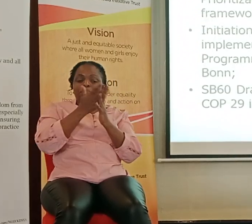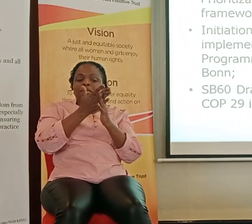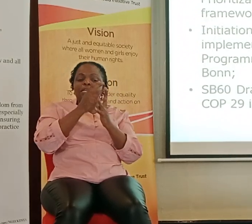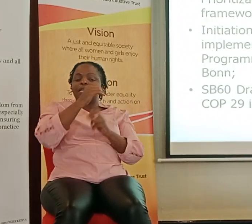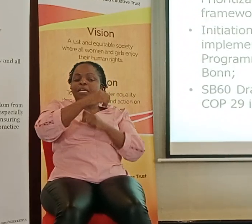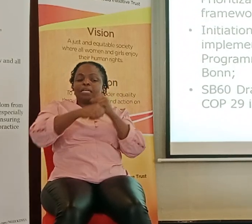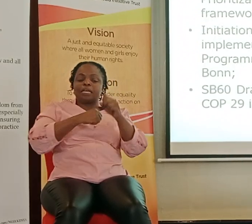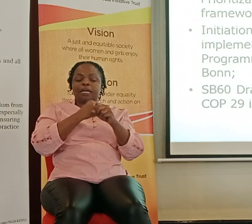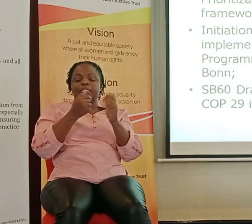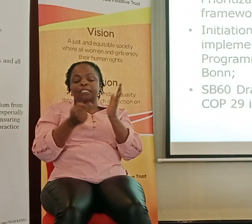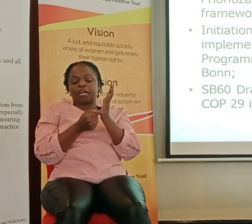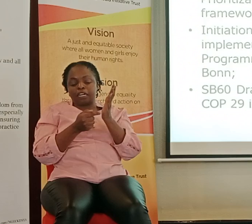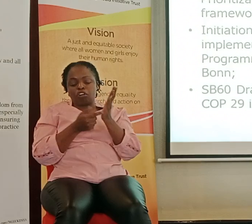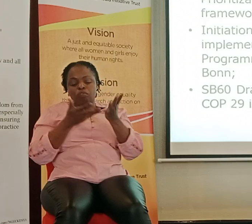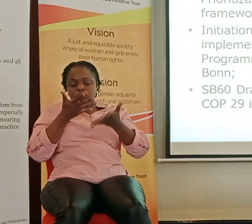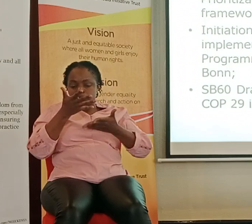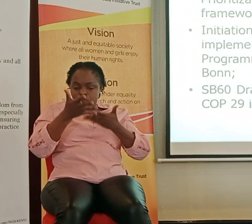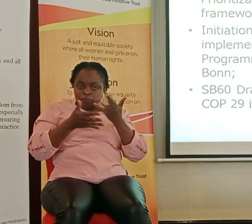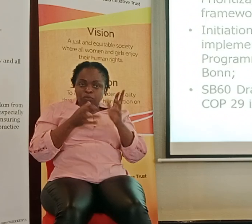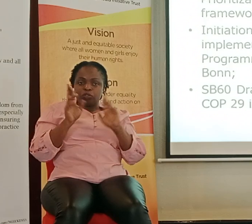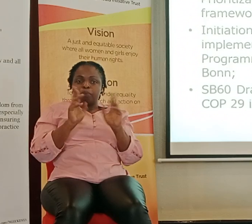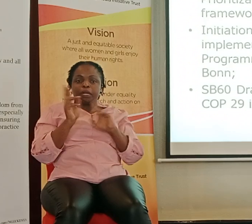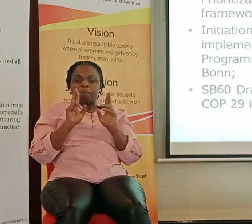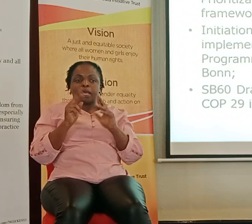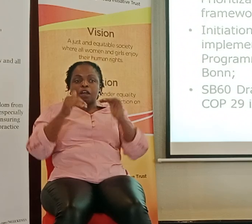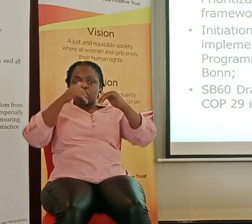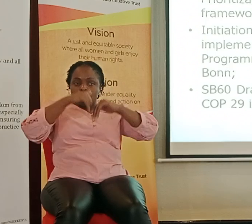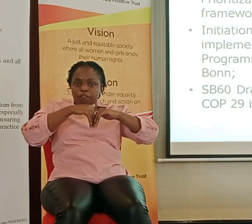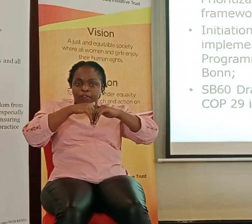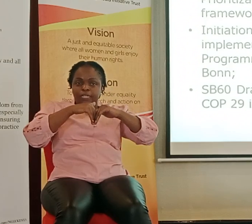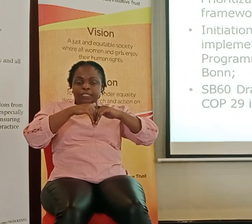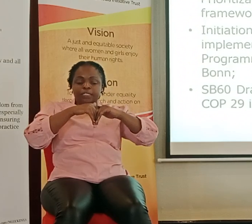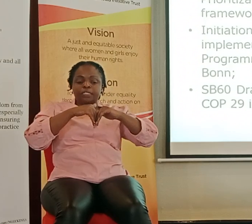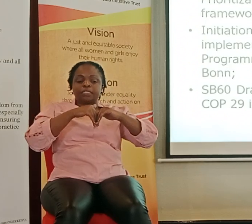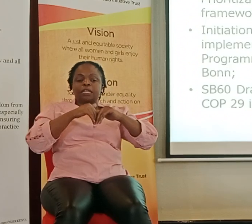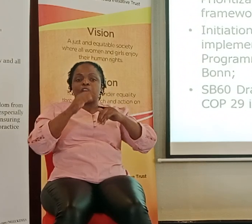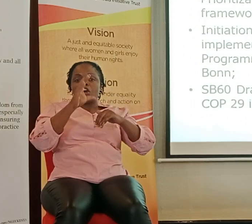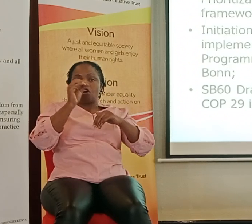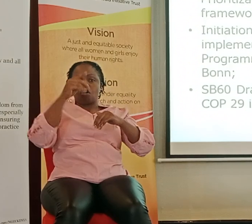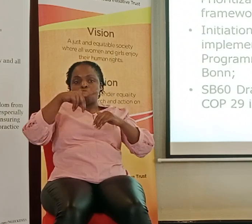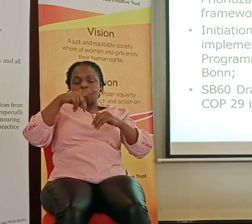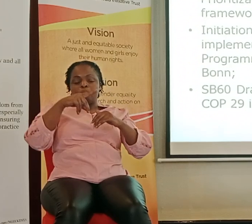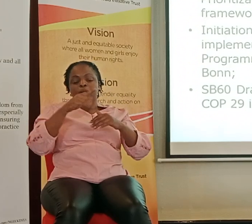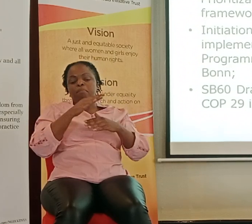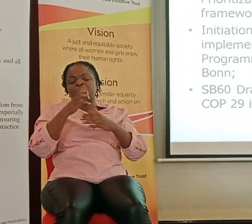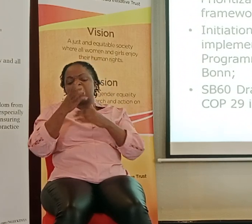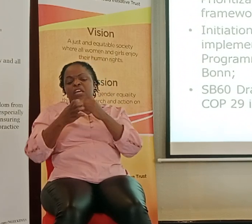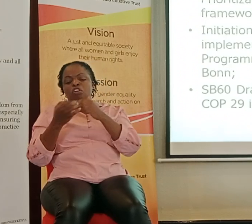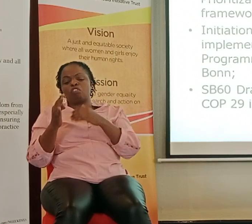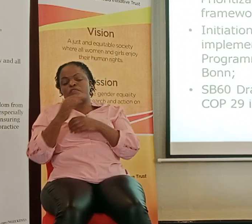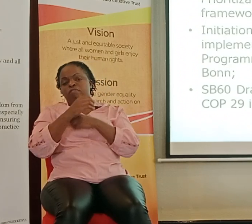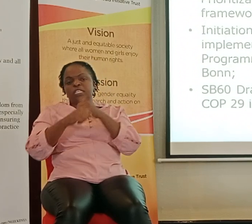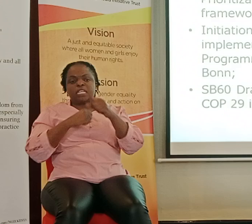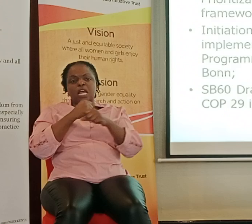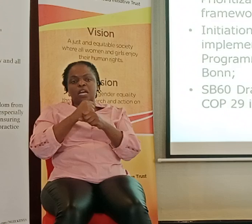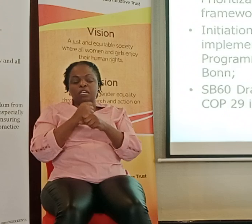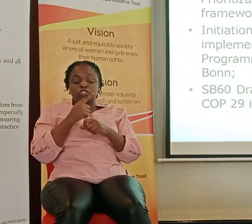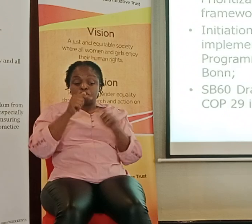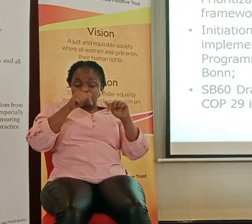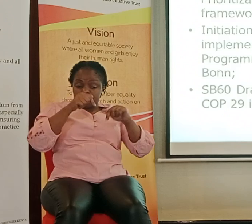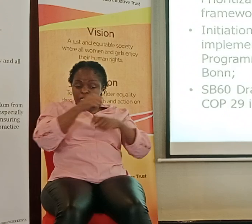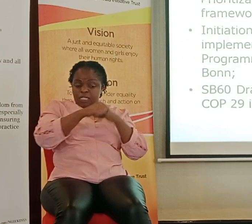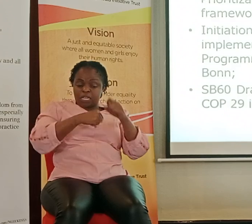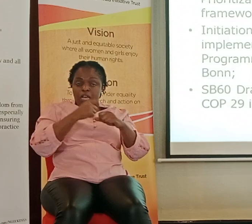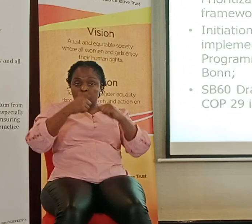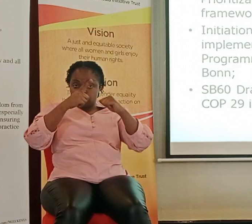technical negotiations in preparation for the conference of parties, the COP, at the end of the year. So this year in